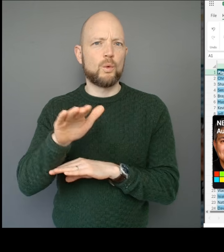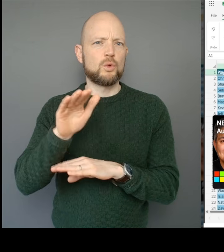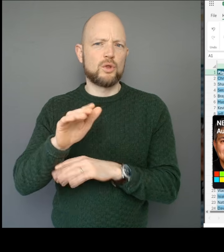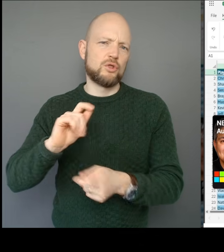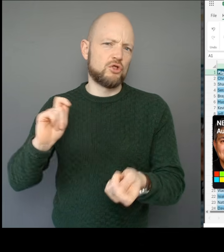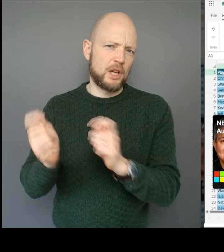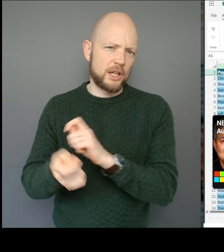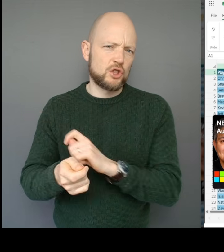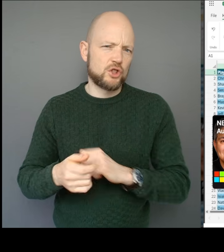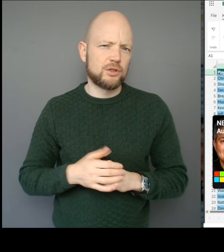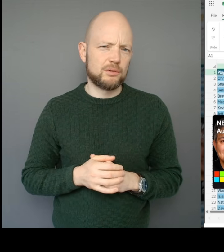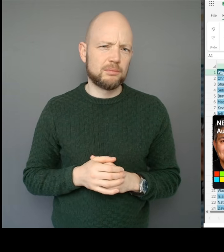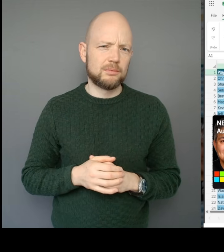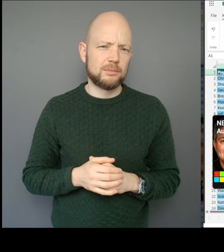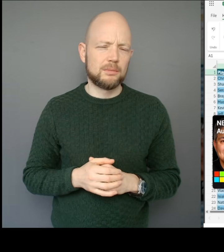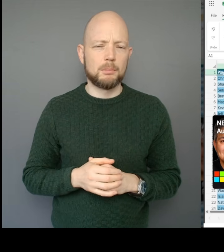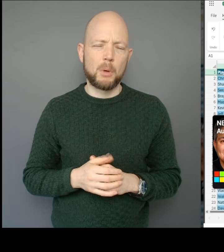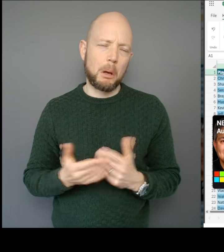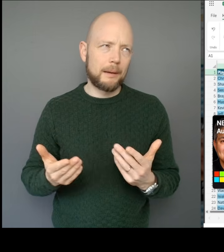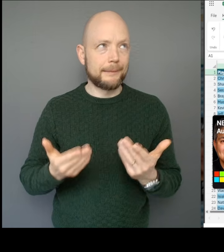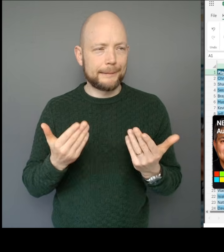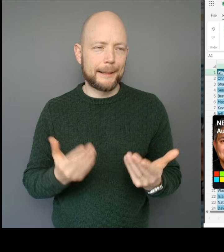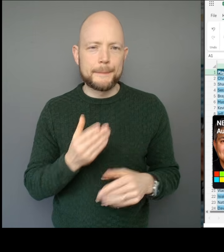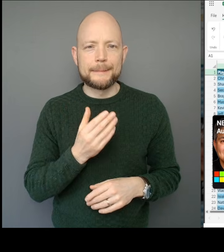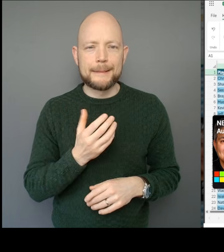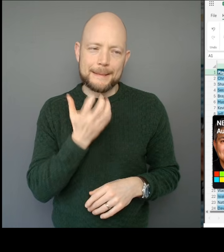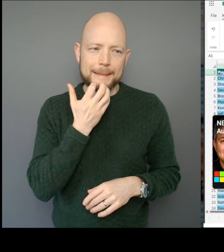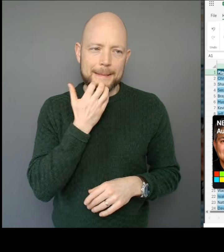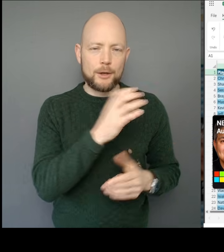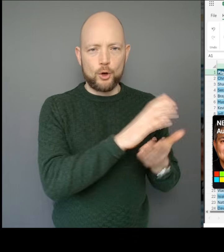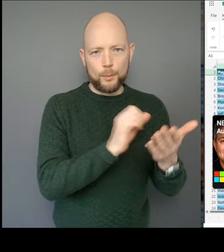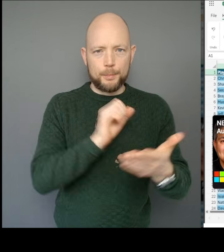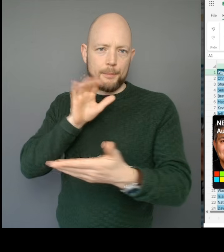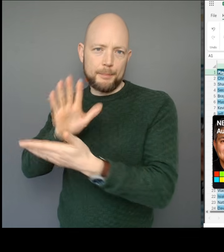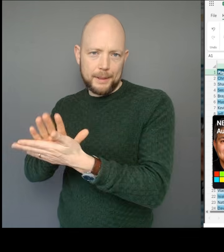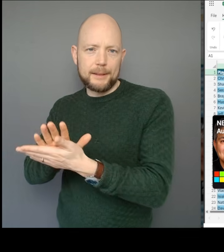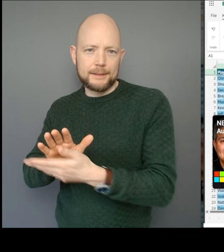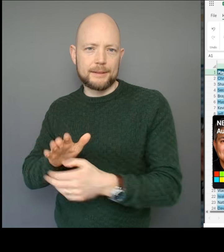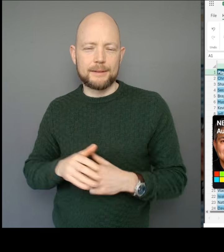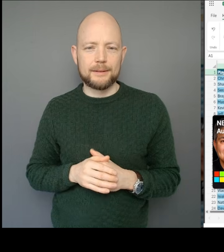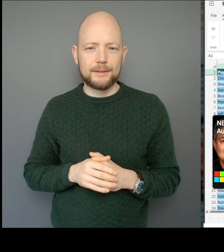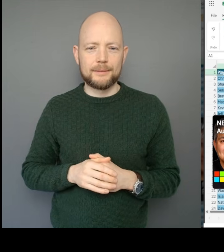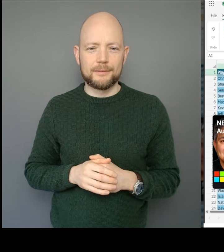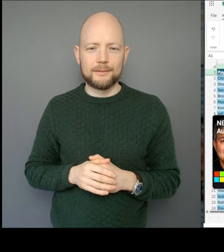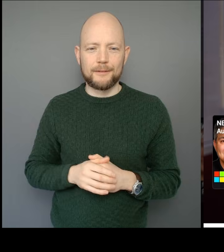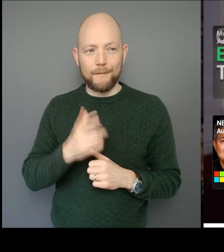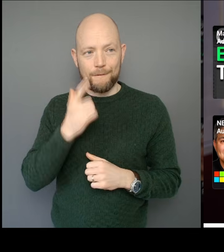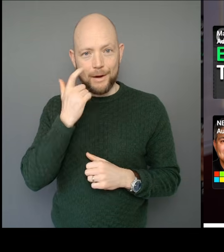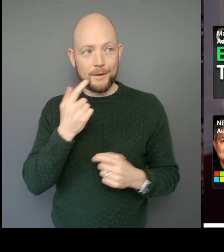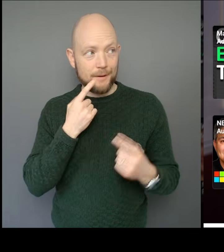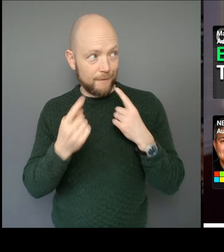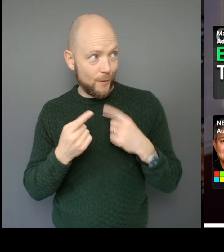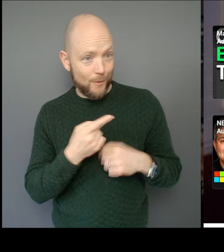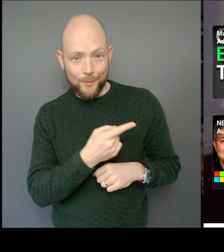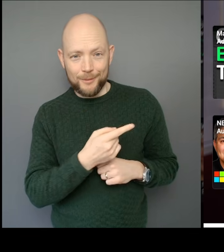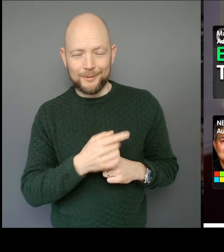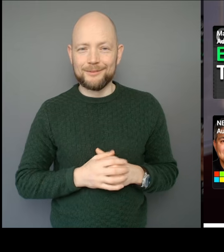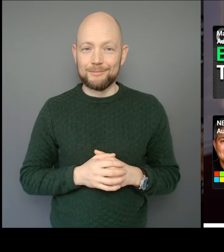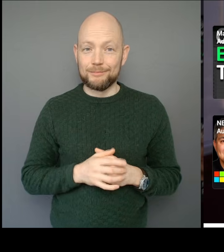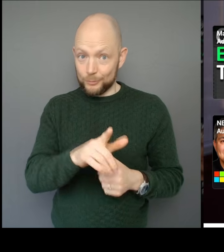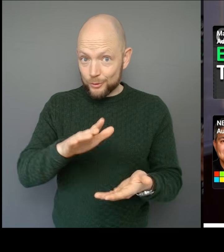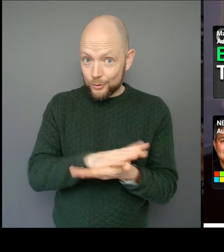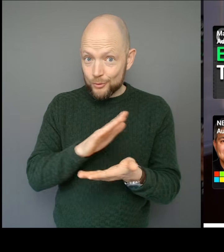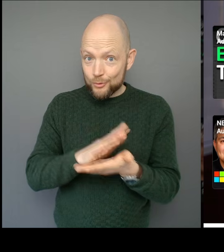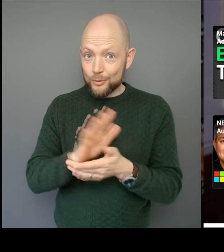have the plus for me to add it. So that's it, just essentially went out to the internet and got its information from there. If you enjoyed this video,